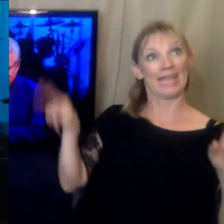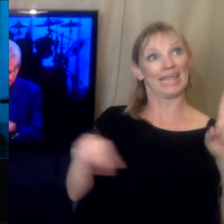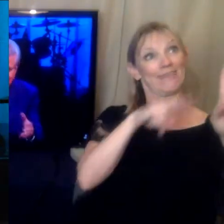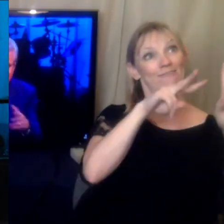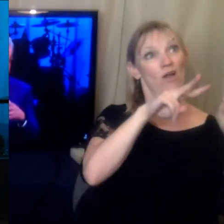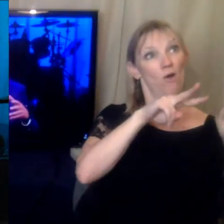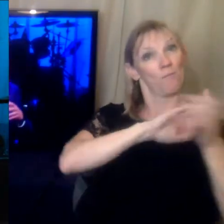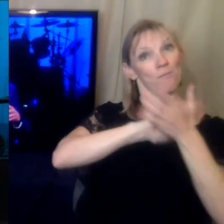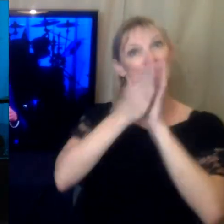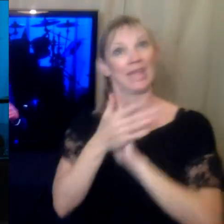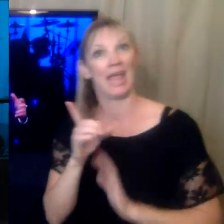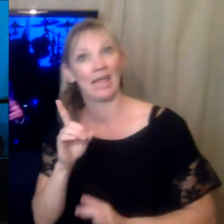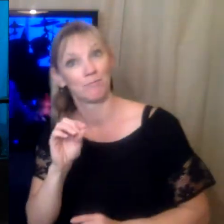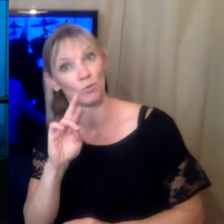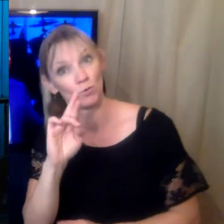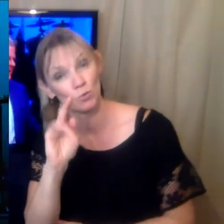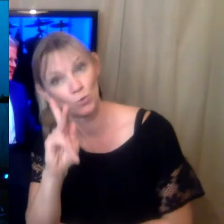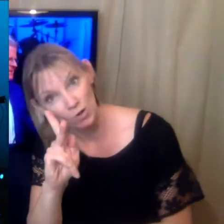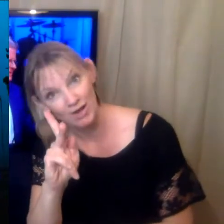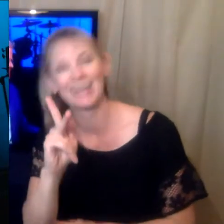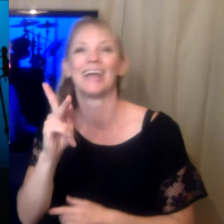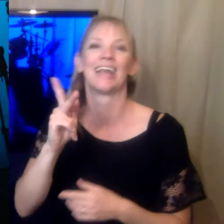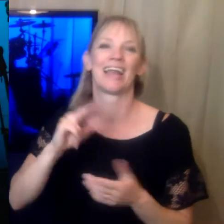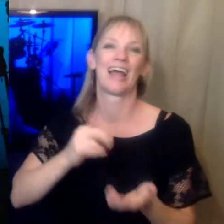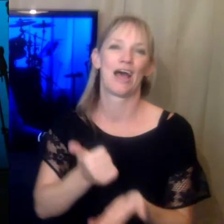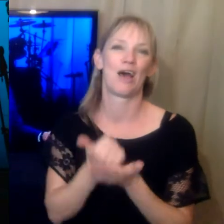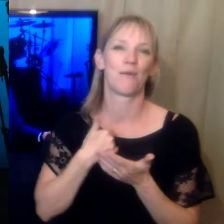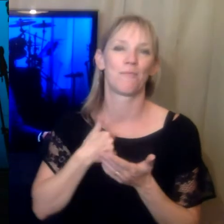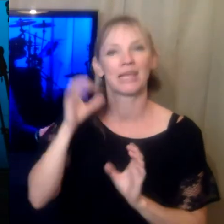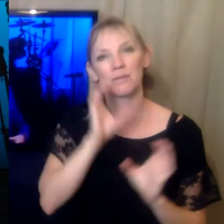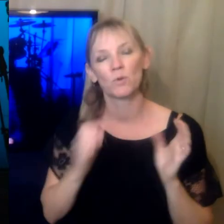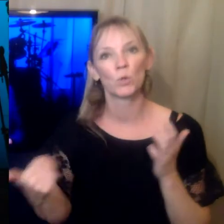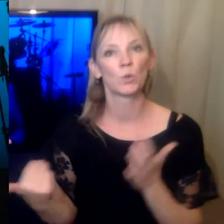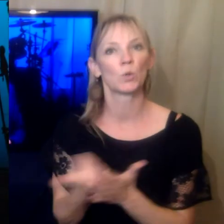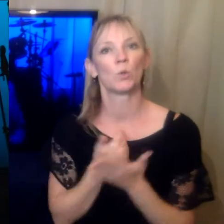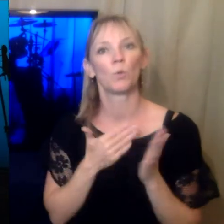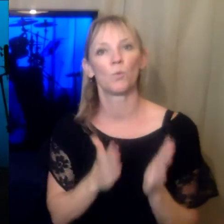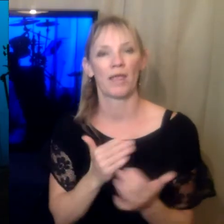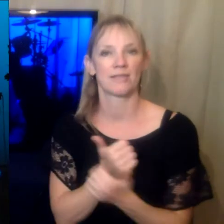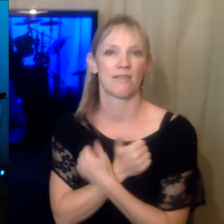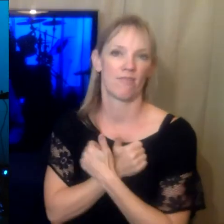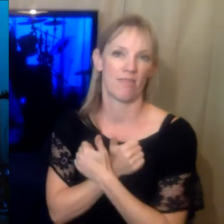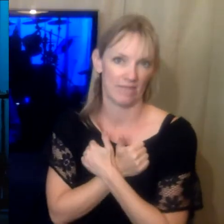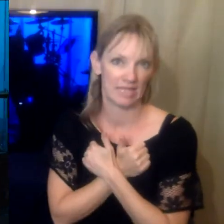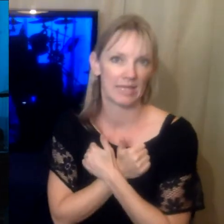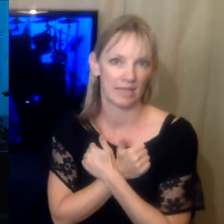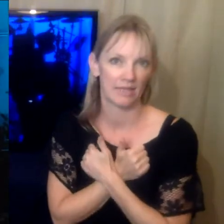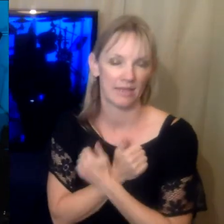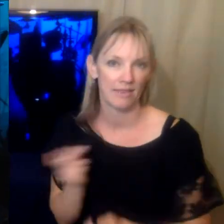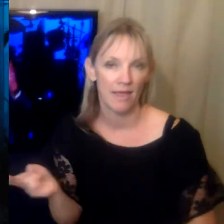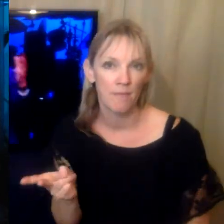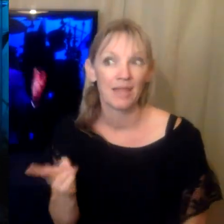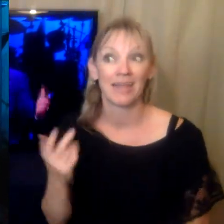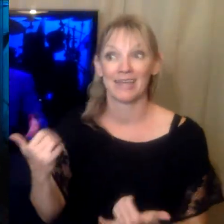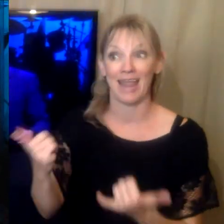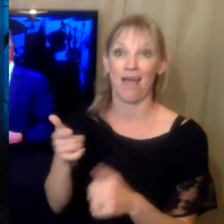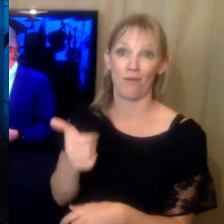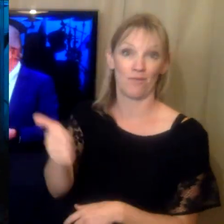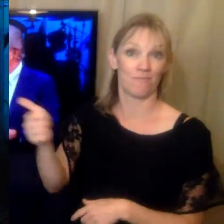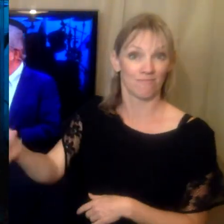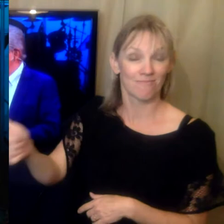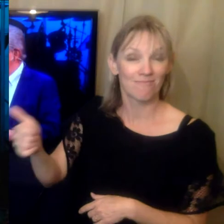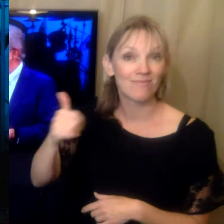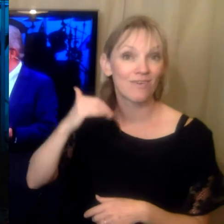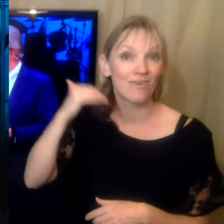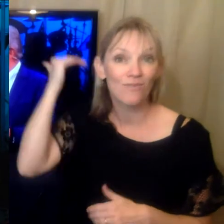That just taught me to explore new ways and dimensions of loving. And now they're well into their adulthood, and they've